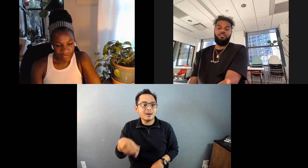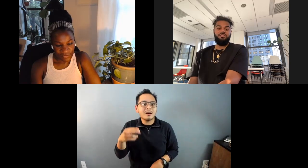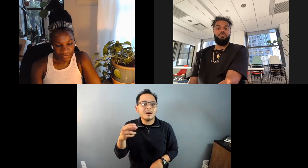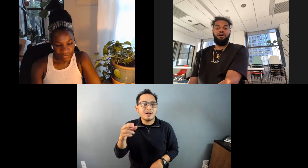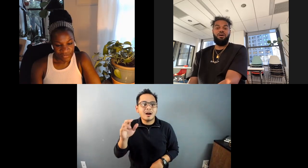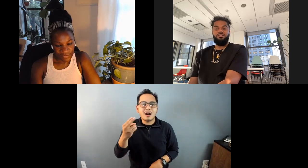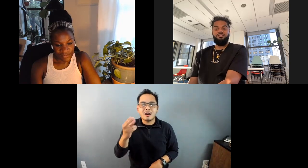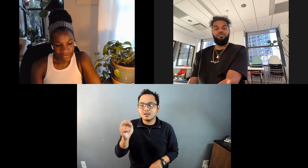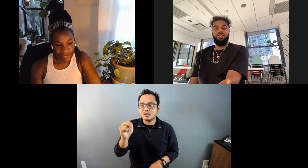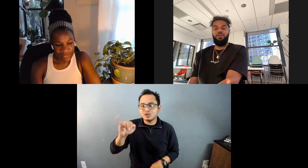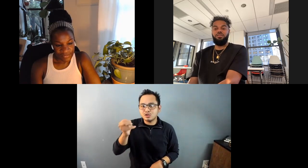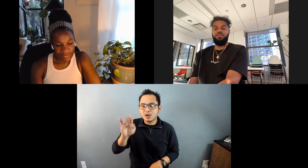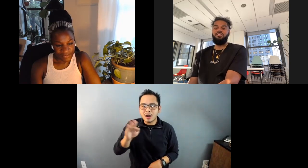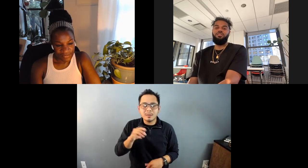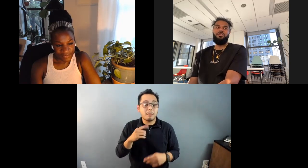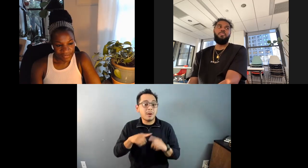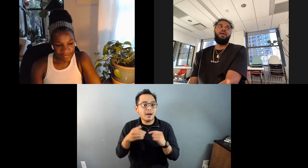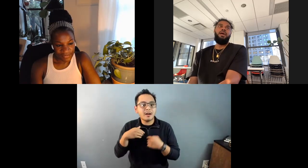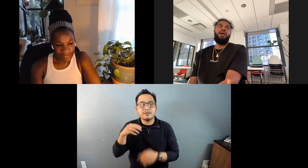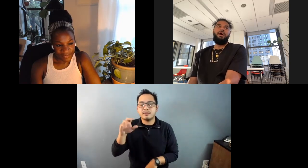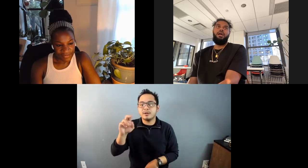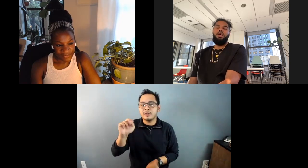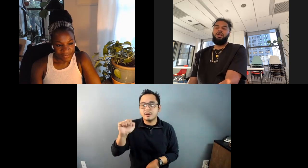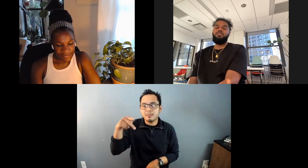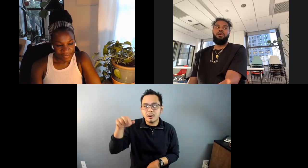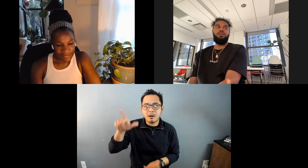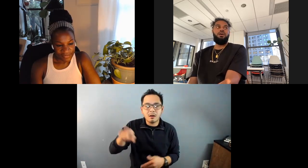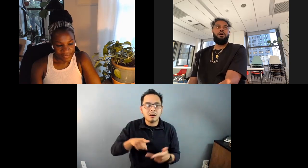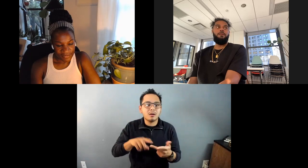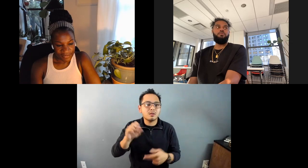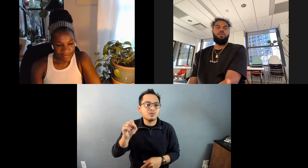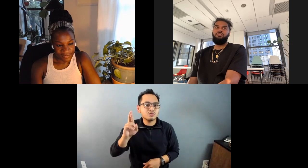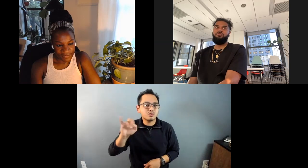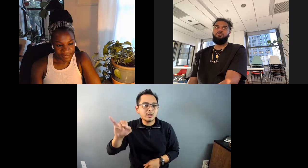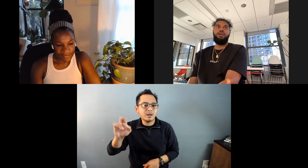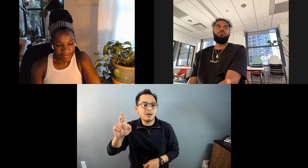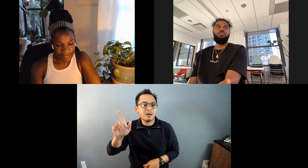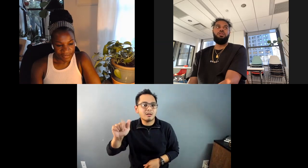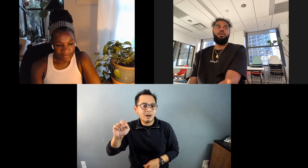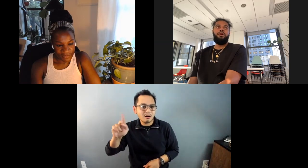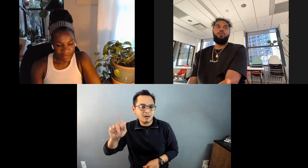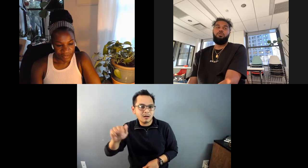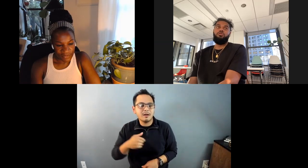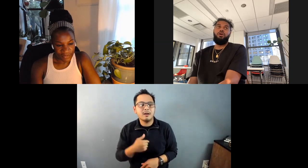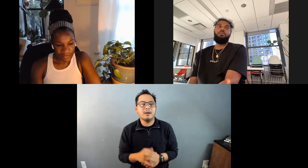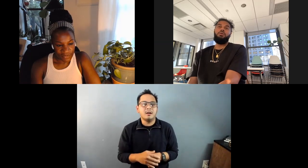least. And so like the wonders of Queens is obviously like how